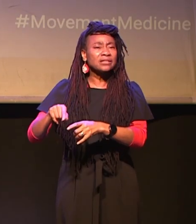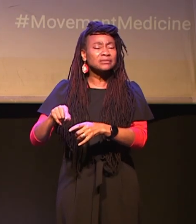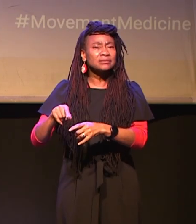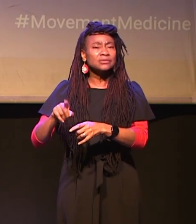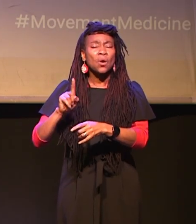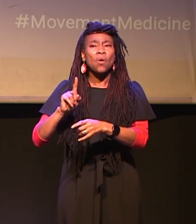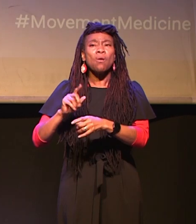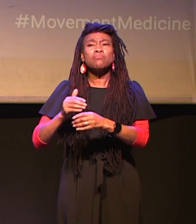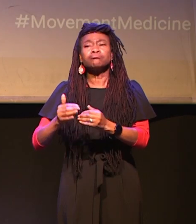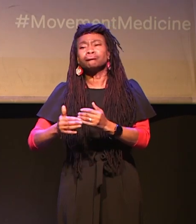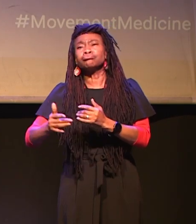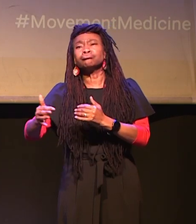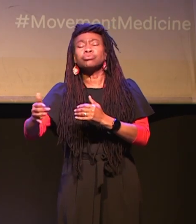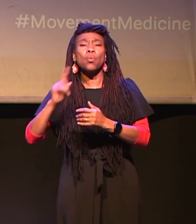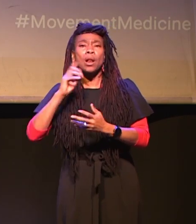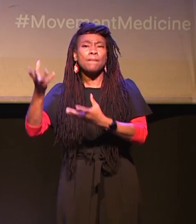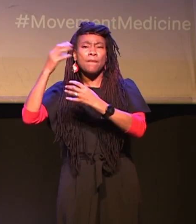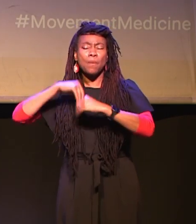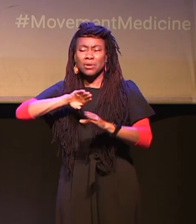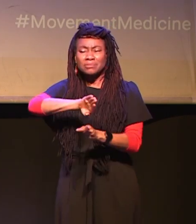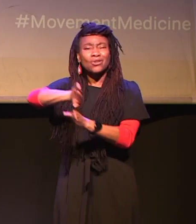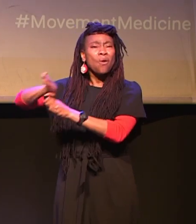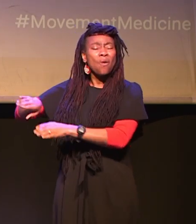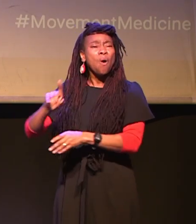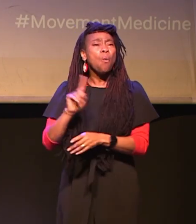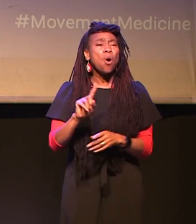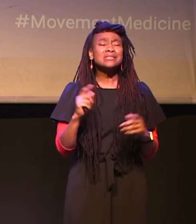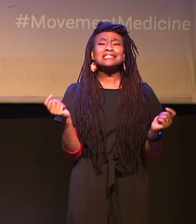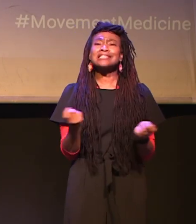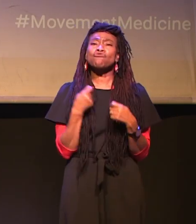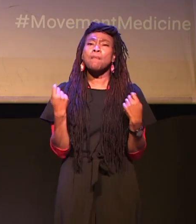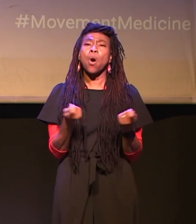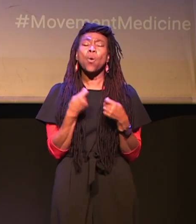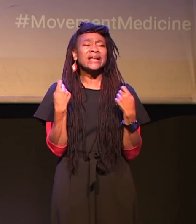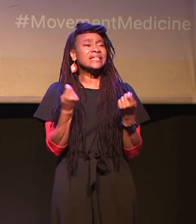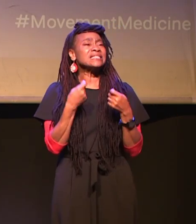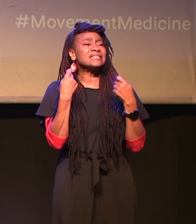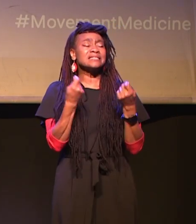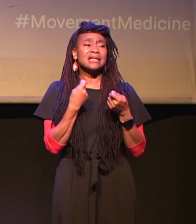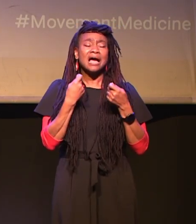What are the ceremonies and rituals? So we're not just intellectualizing this stuff.